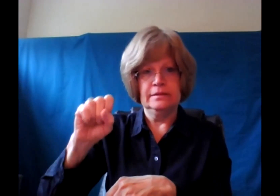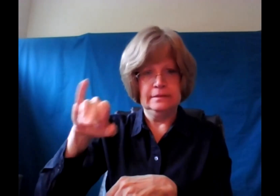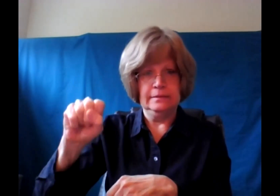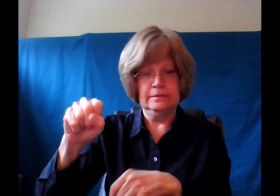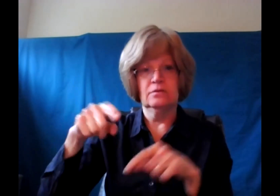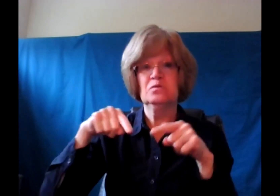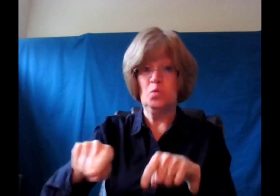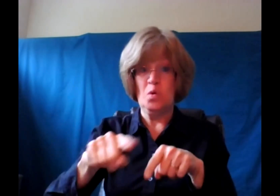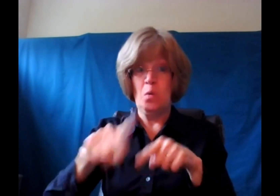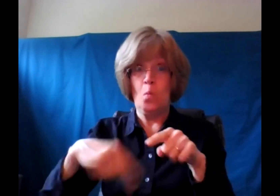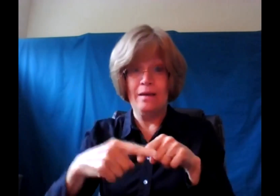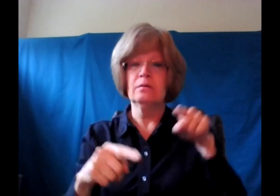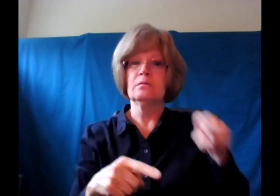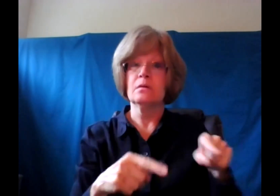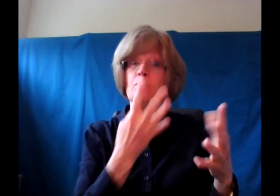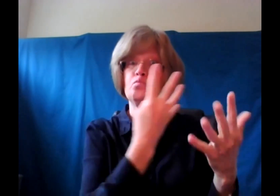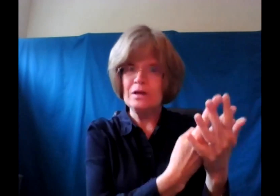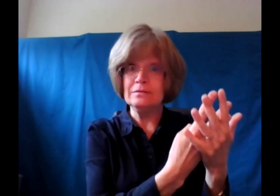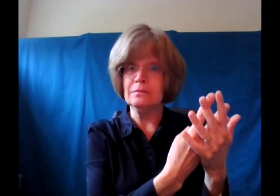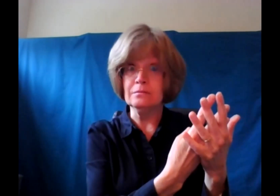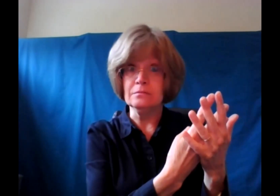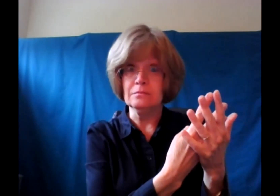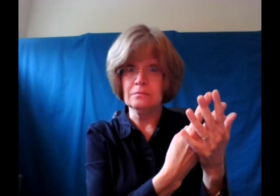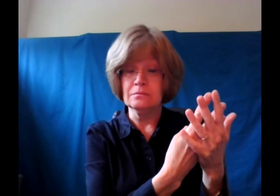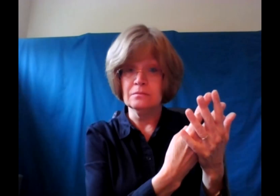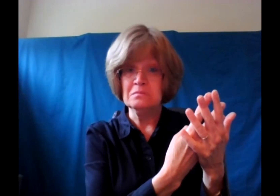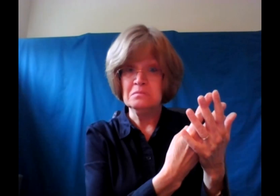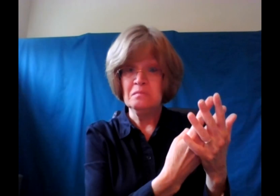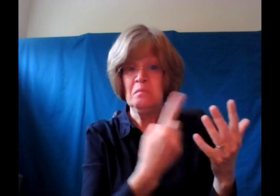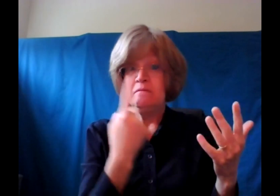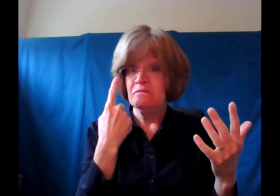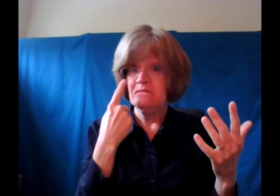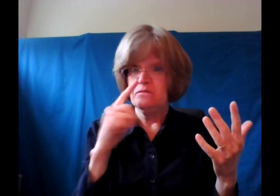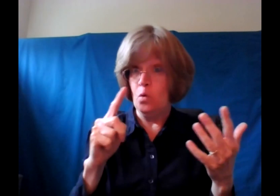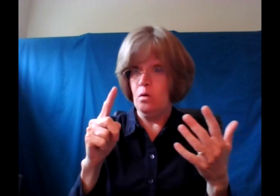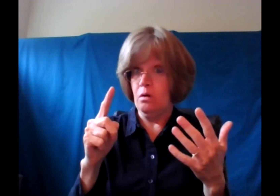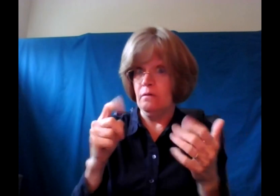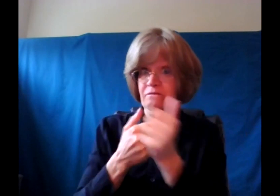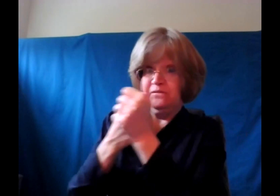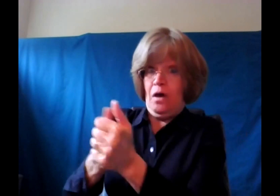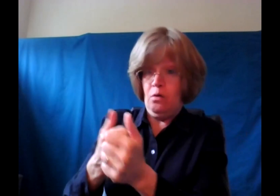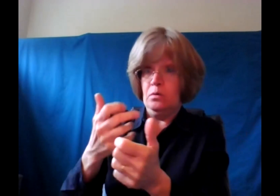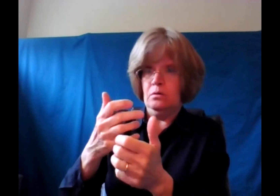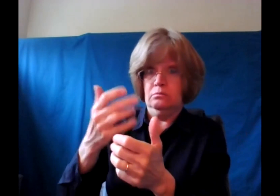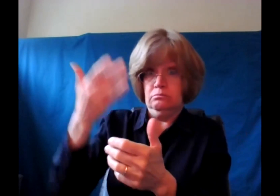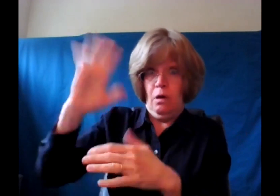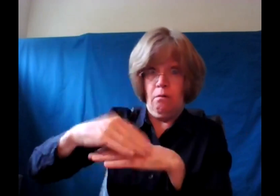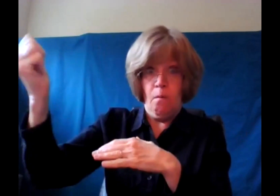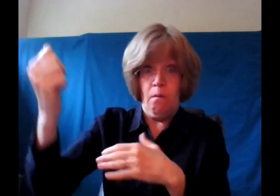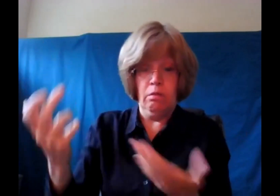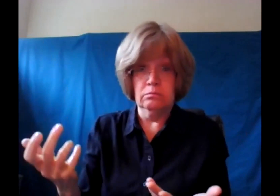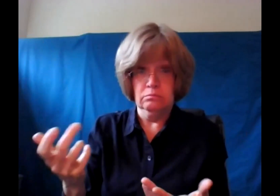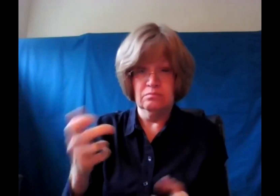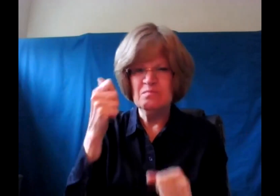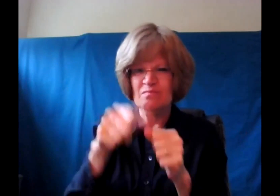when he was being imprisoned for doing exactly what God called him to do.